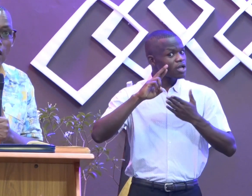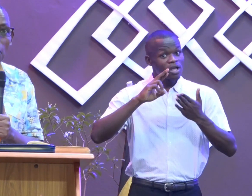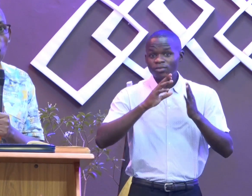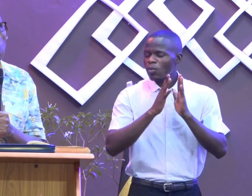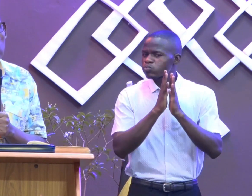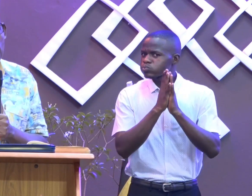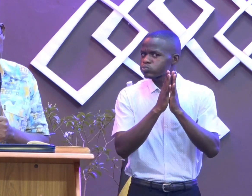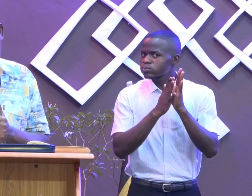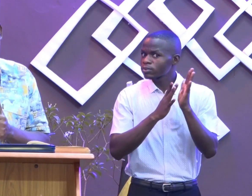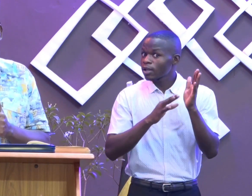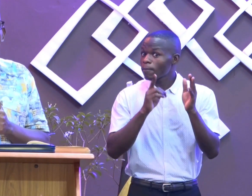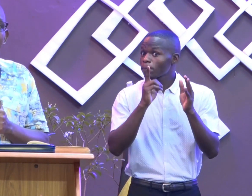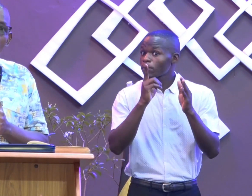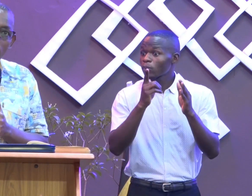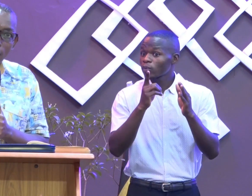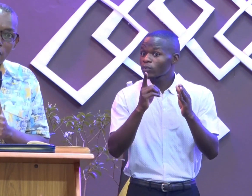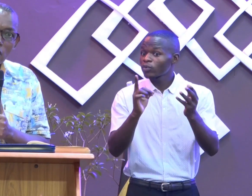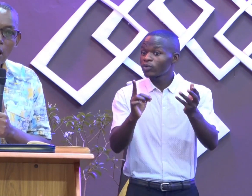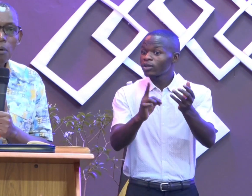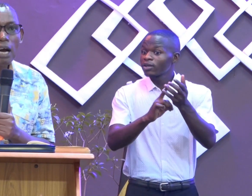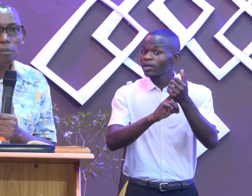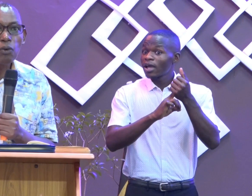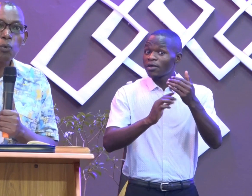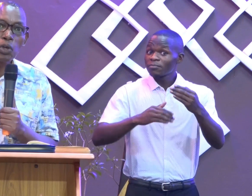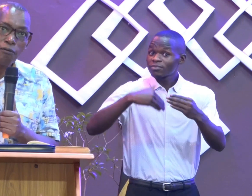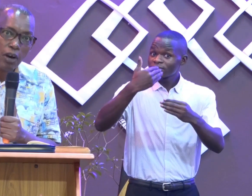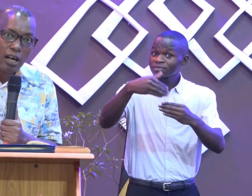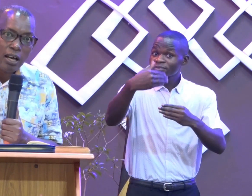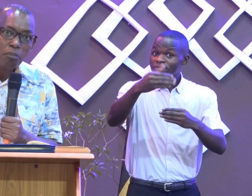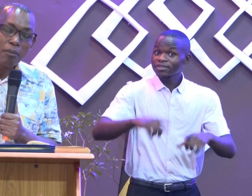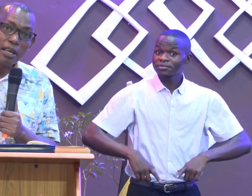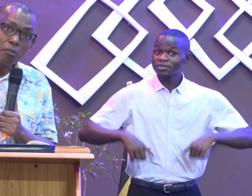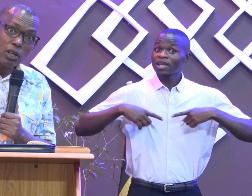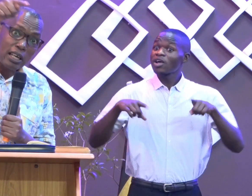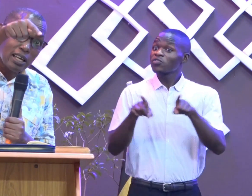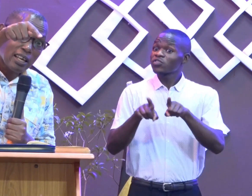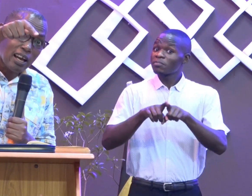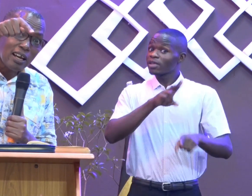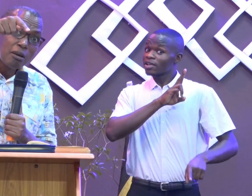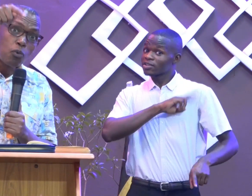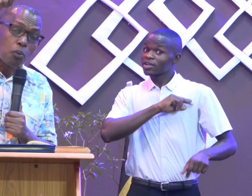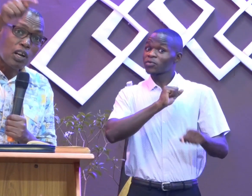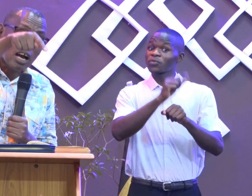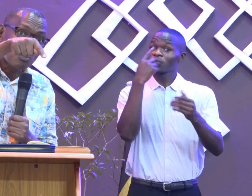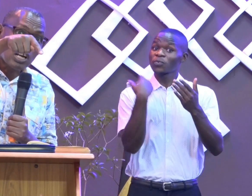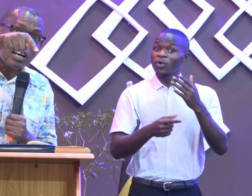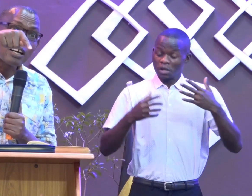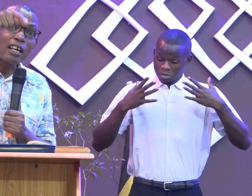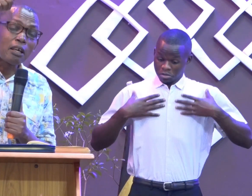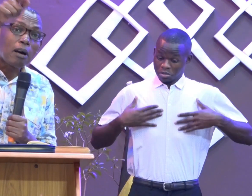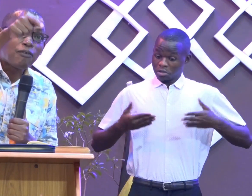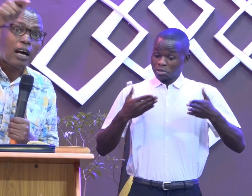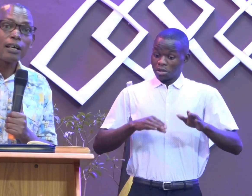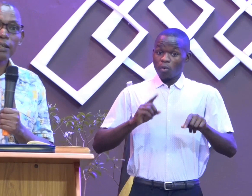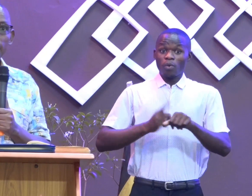be bafuna boko ogutafa. N'aboonoonyi nabo bambala ogutafa. Babeere mugeyeena mu kubonaabona